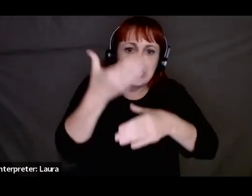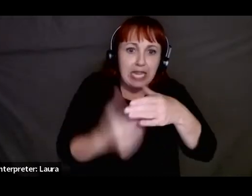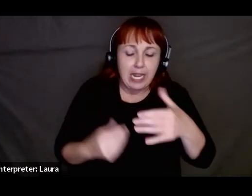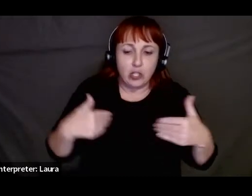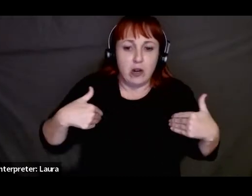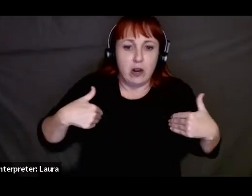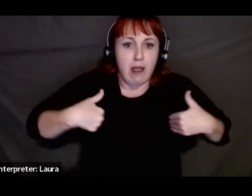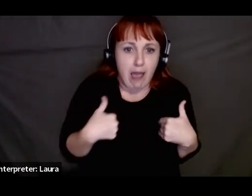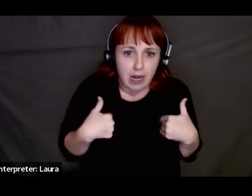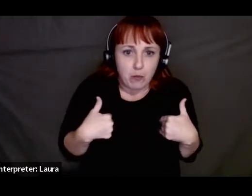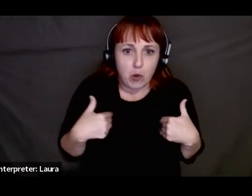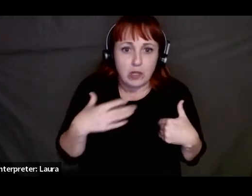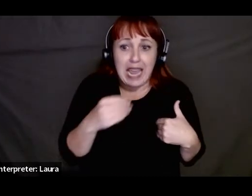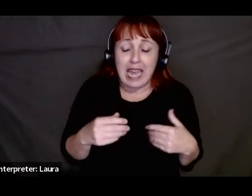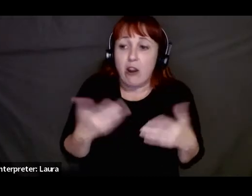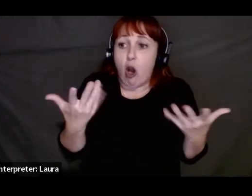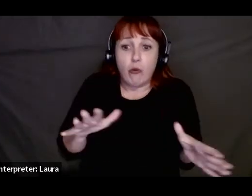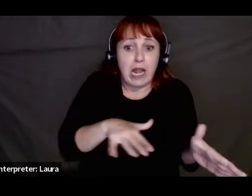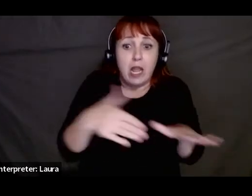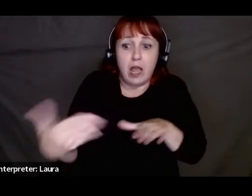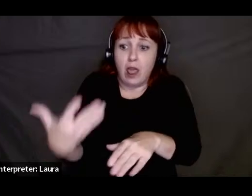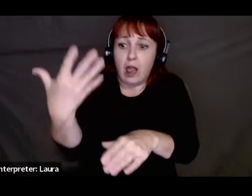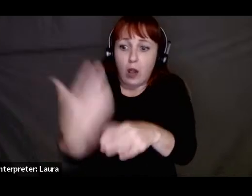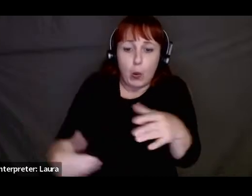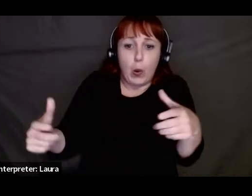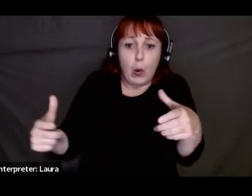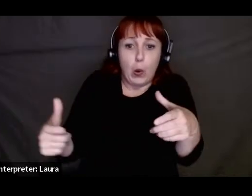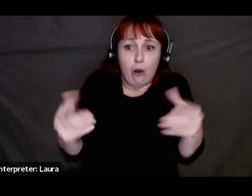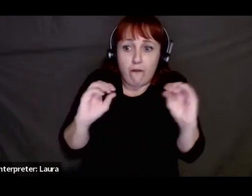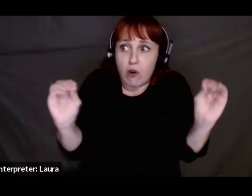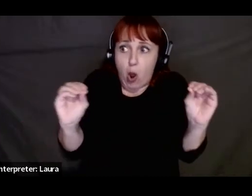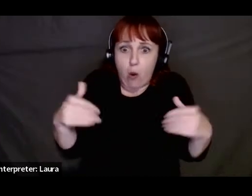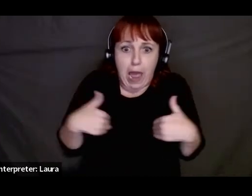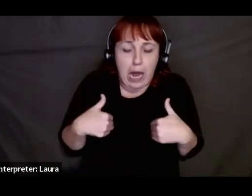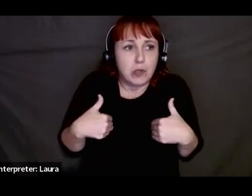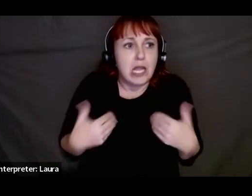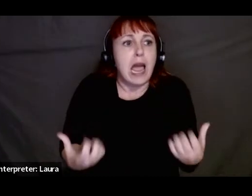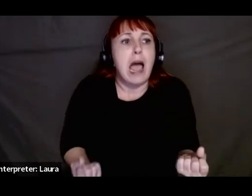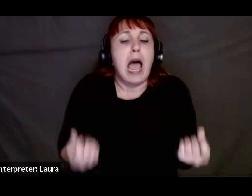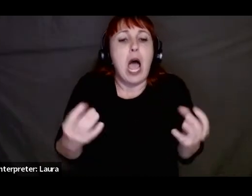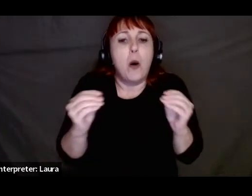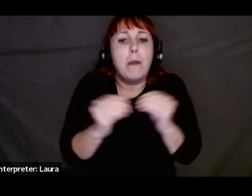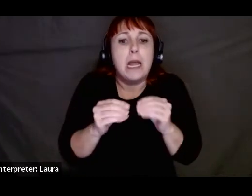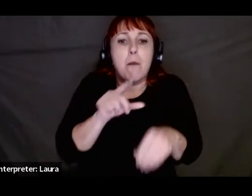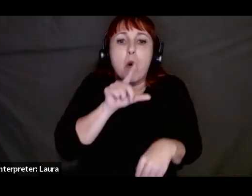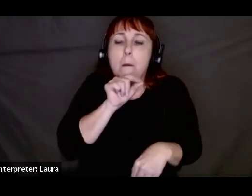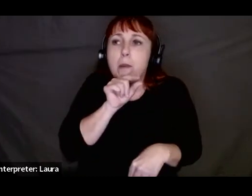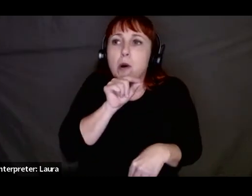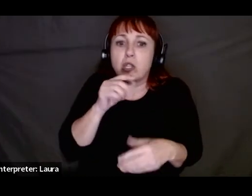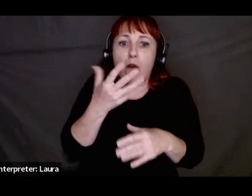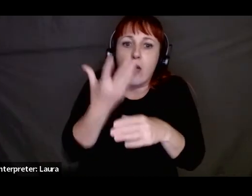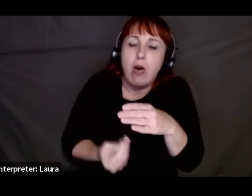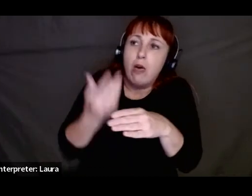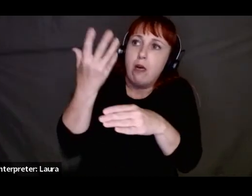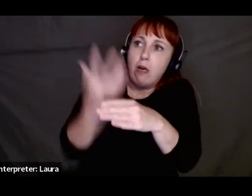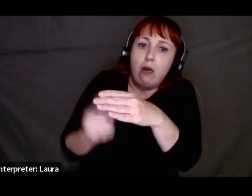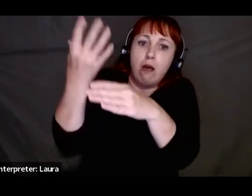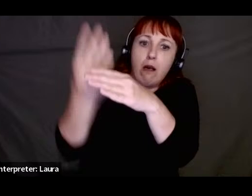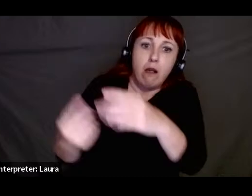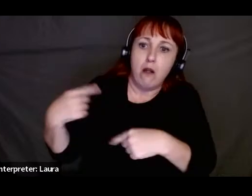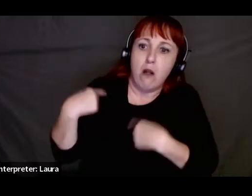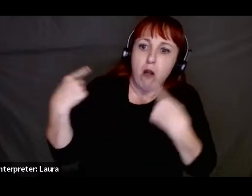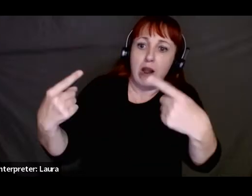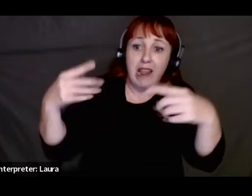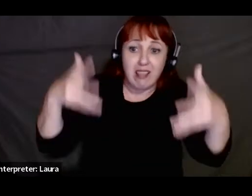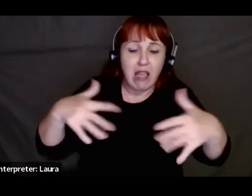species and extinct species. How many species of birds should I stock that have under